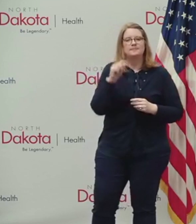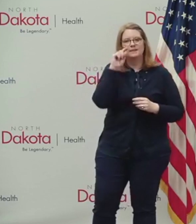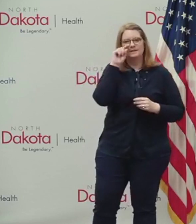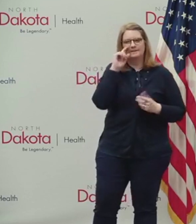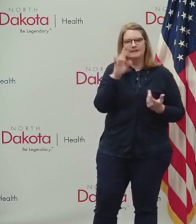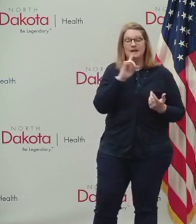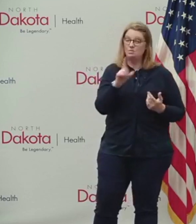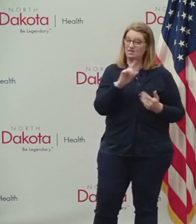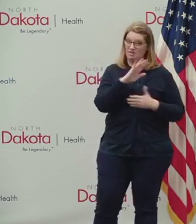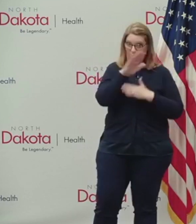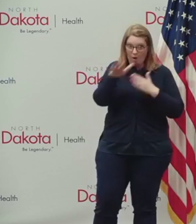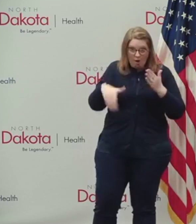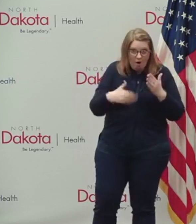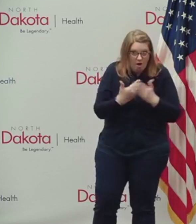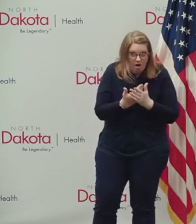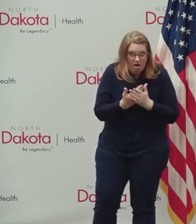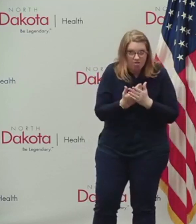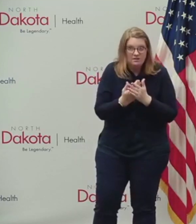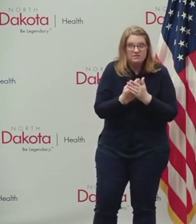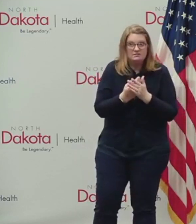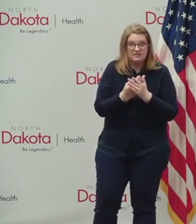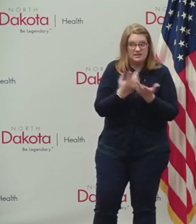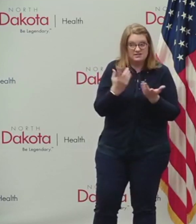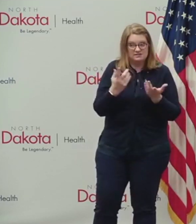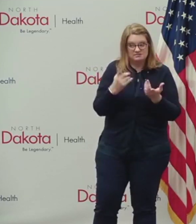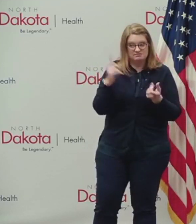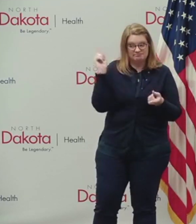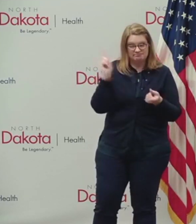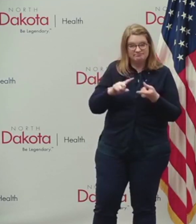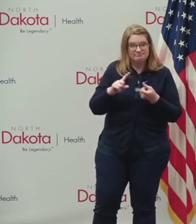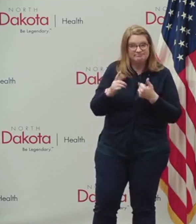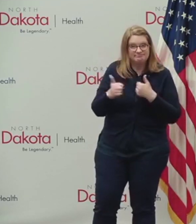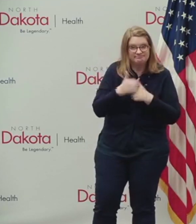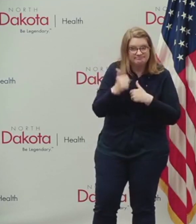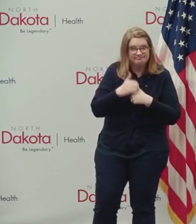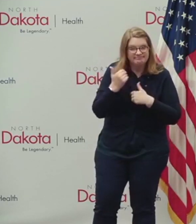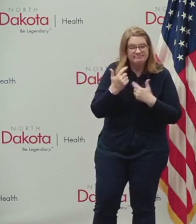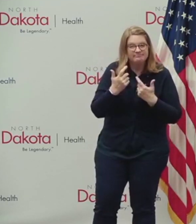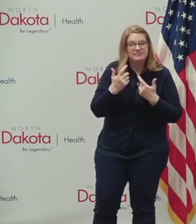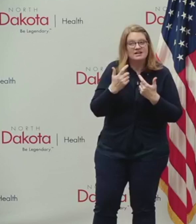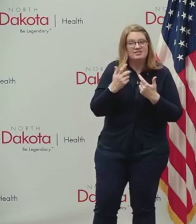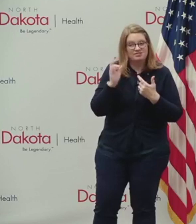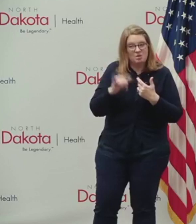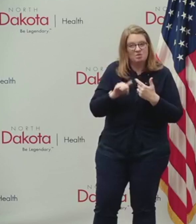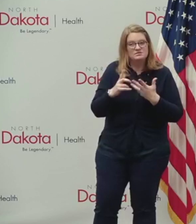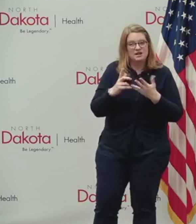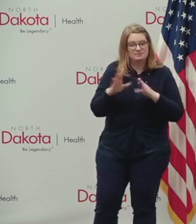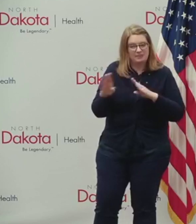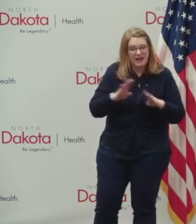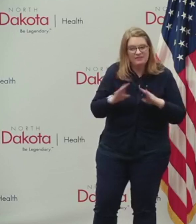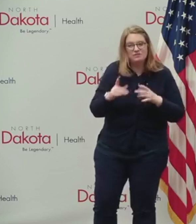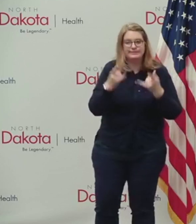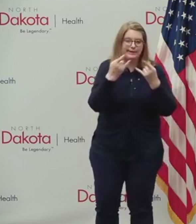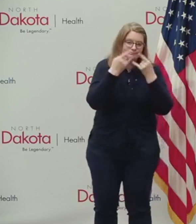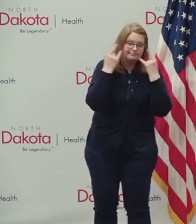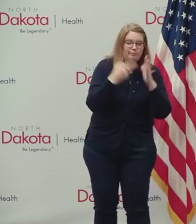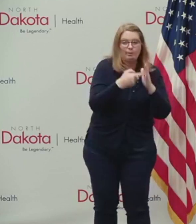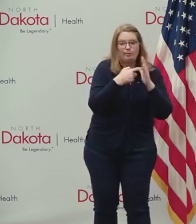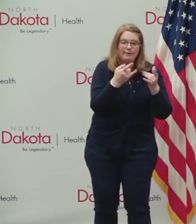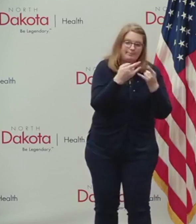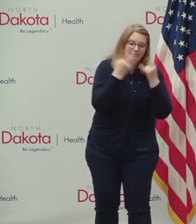all of these mitigation actions have real consequences. And so that's why, again, we're not asking businesses or